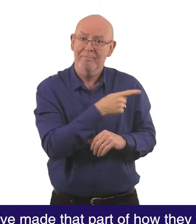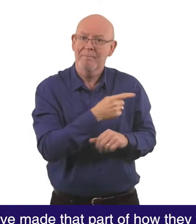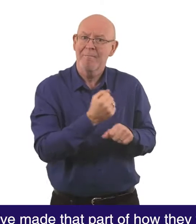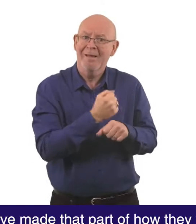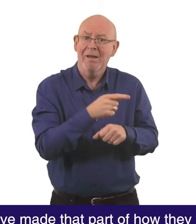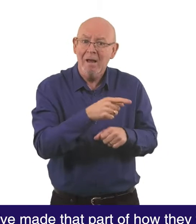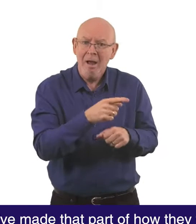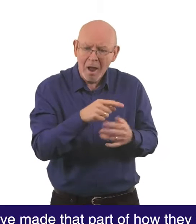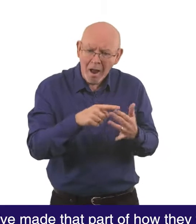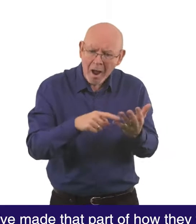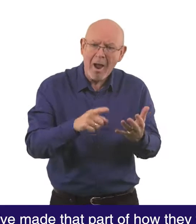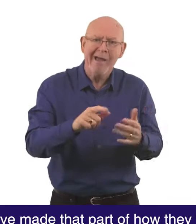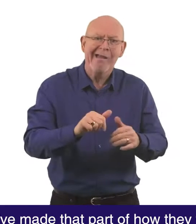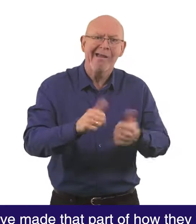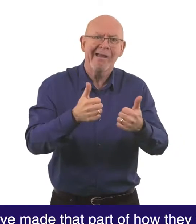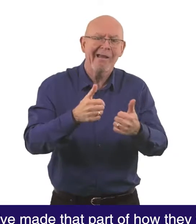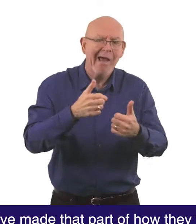They've made that part of how they work.